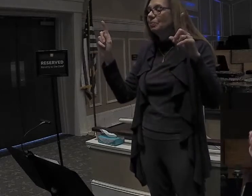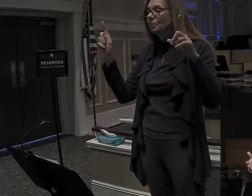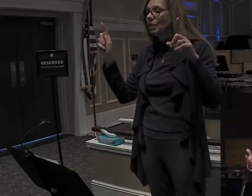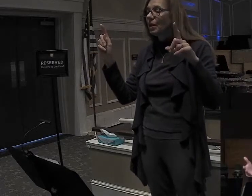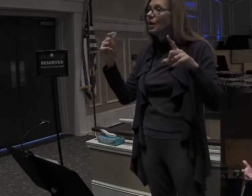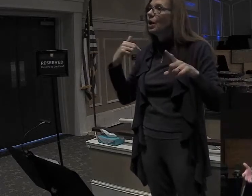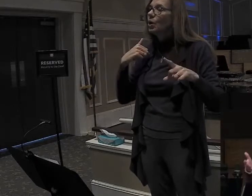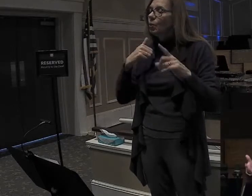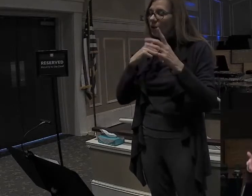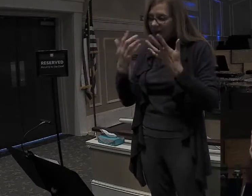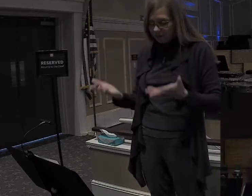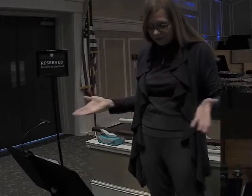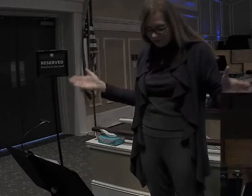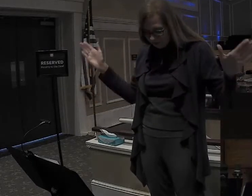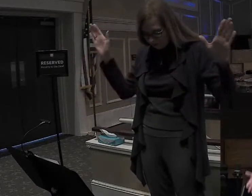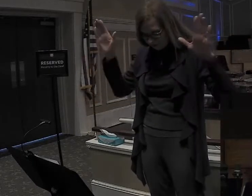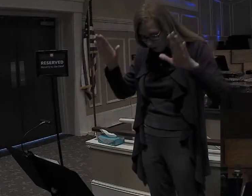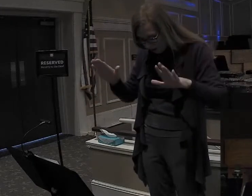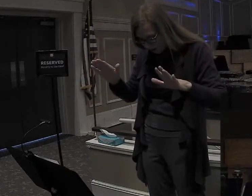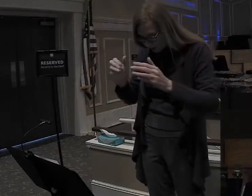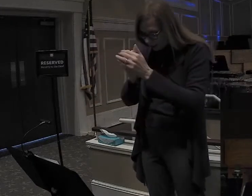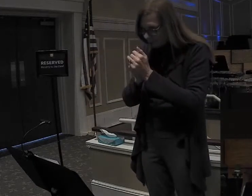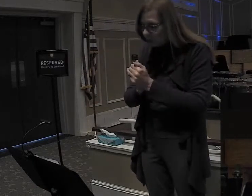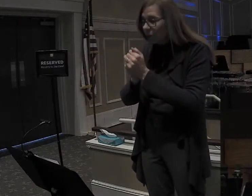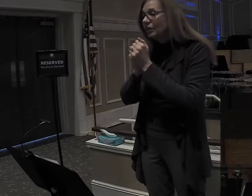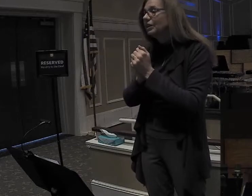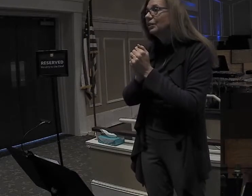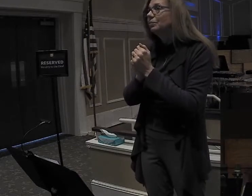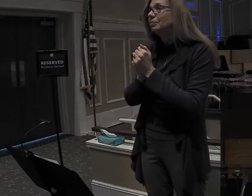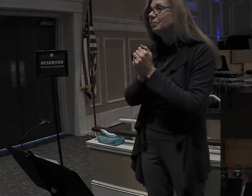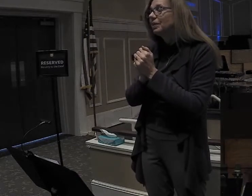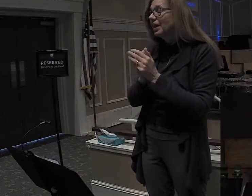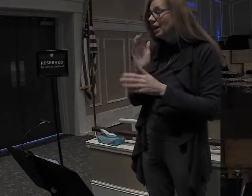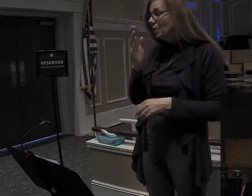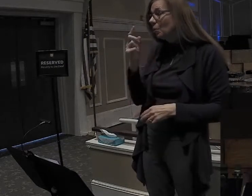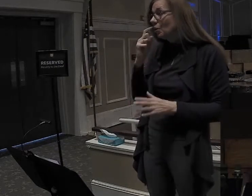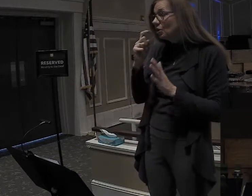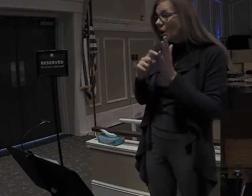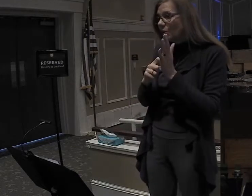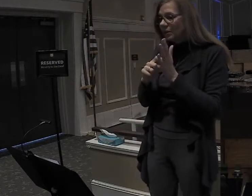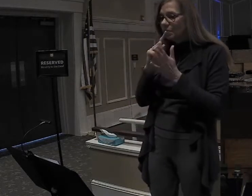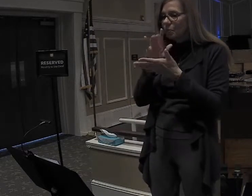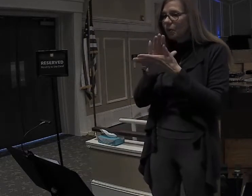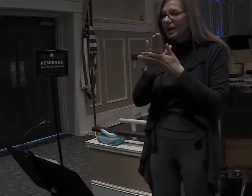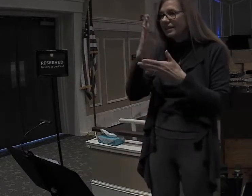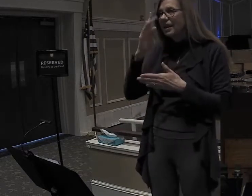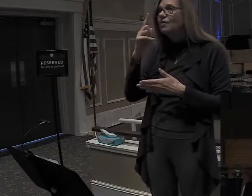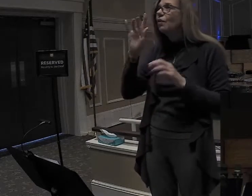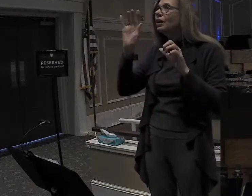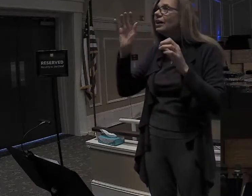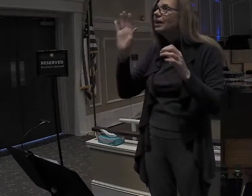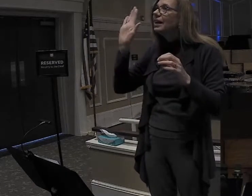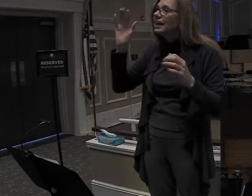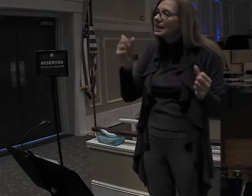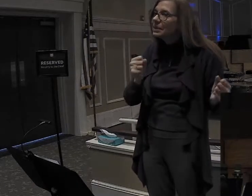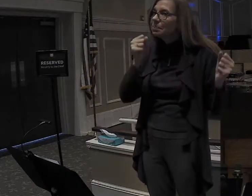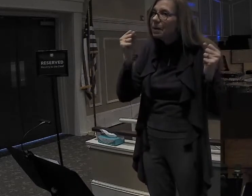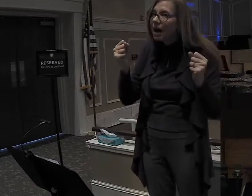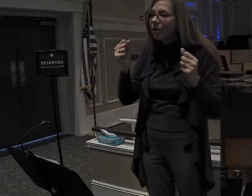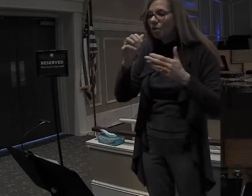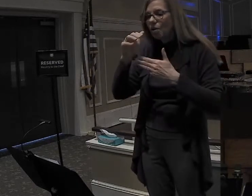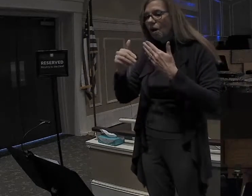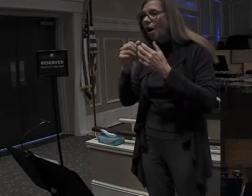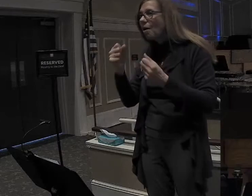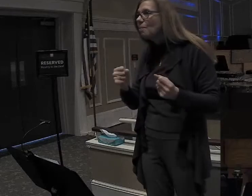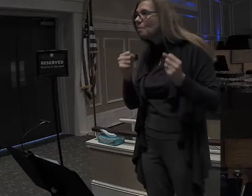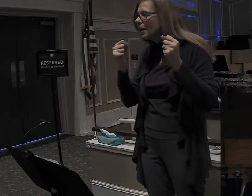we fall on our faces and we worship. And you'll see here, they praise God for His power, that He's almighty.